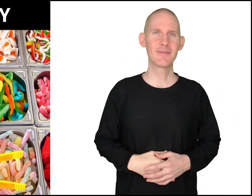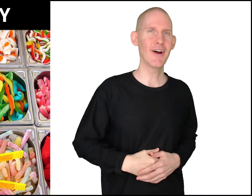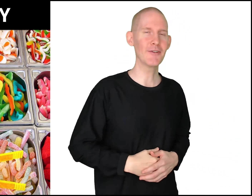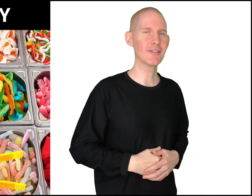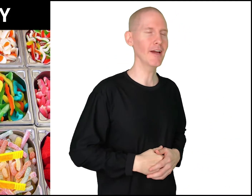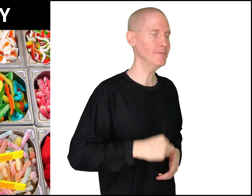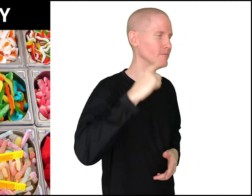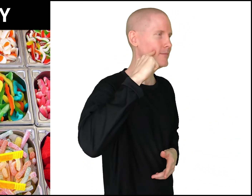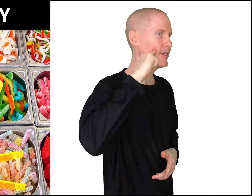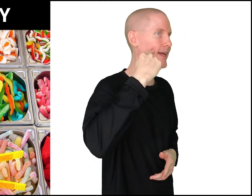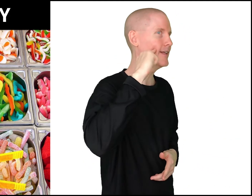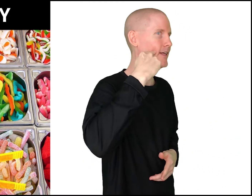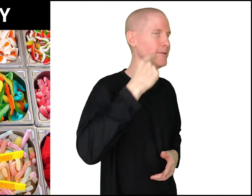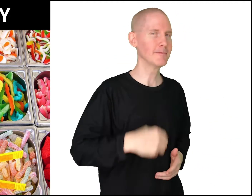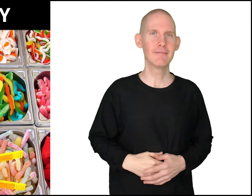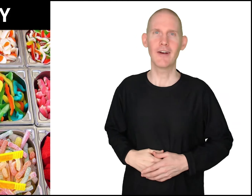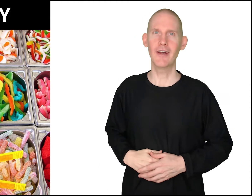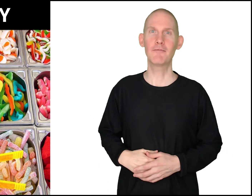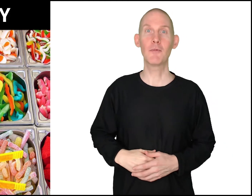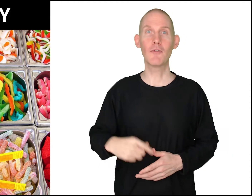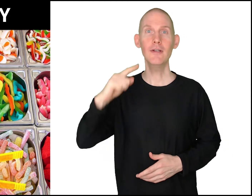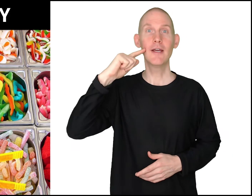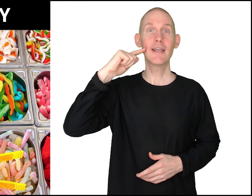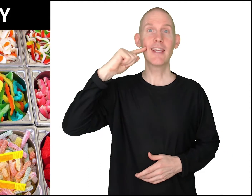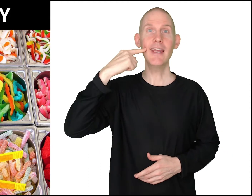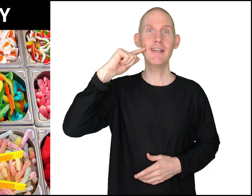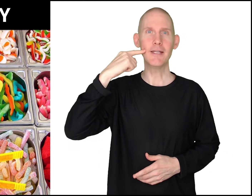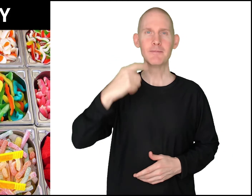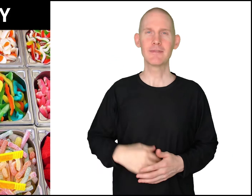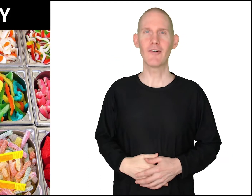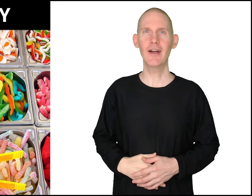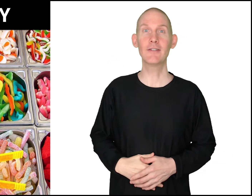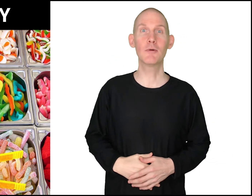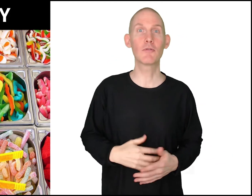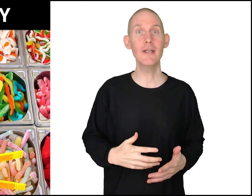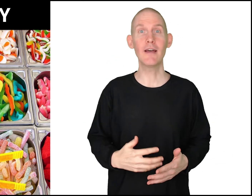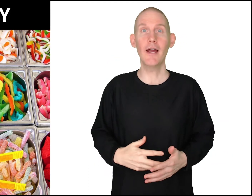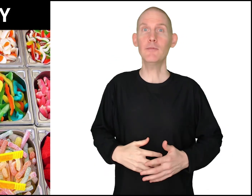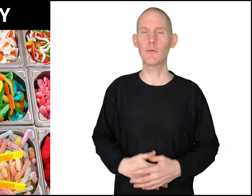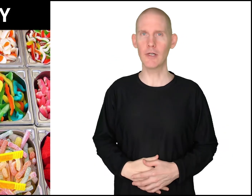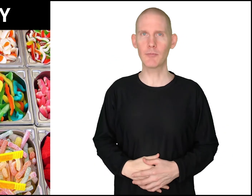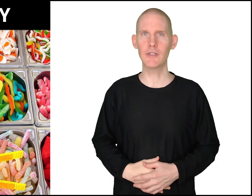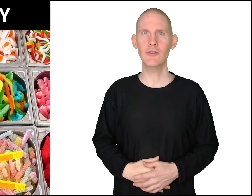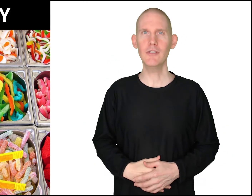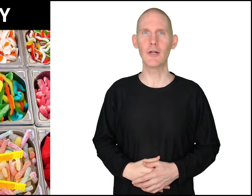Other side, candy. All right, from the front, candy. All right, let's do it 3 times from the rest position. Here we